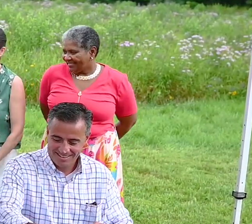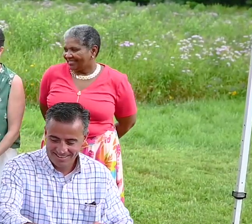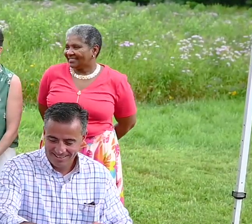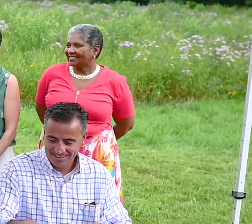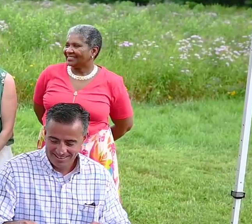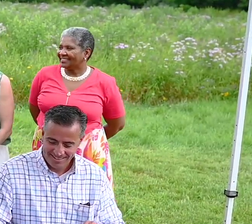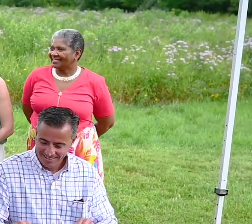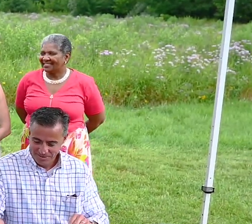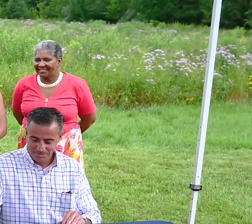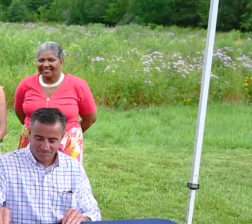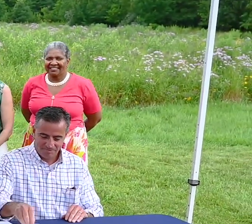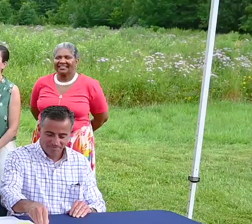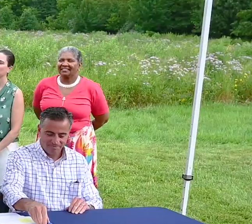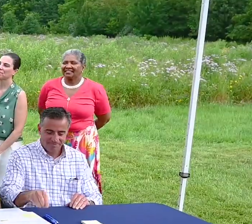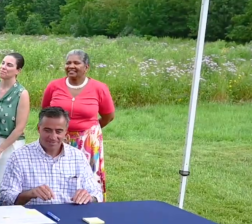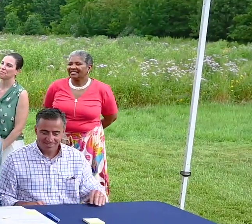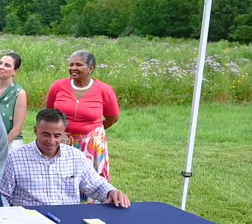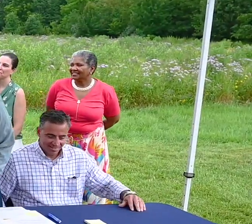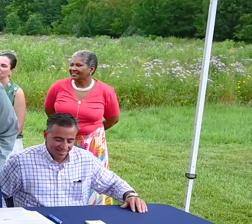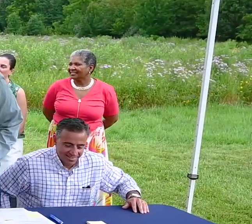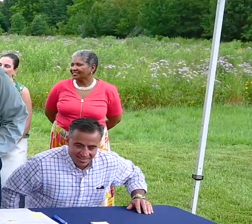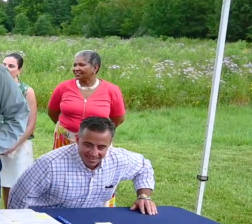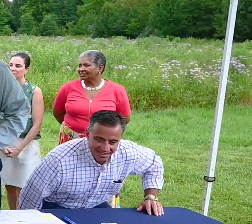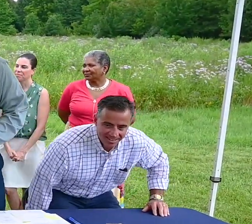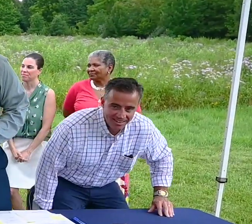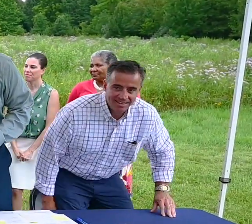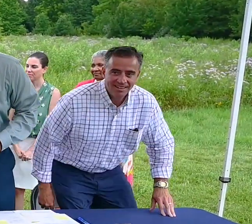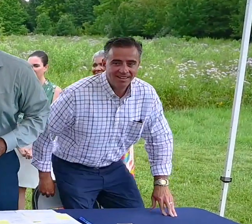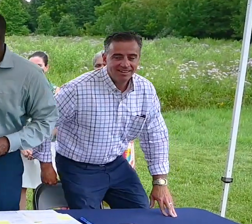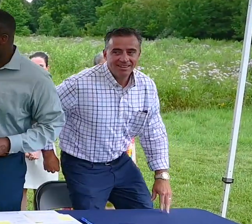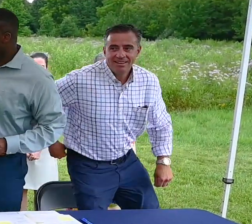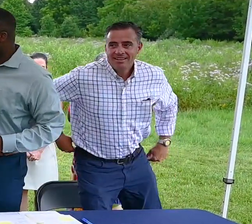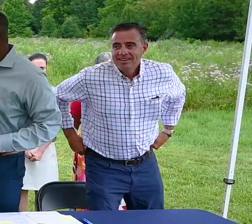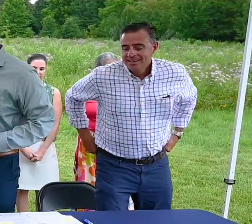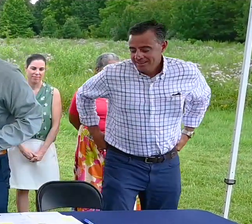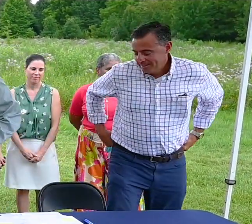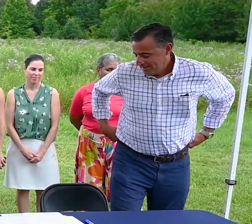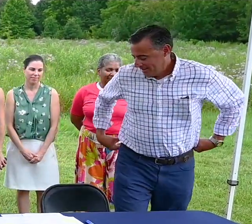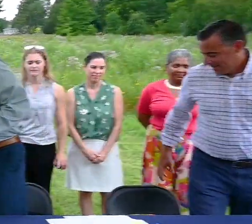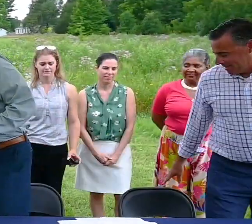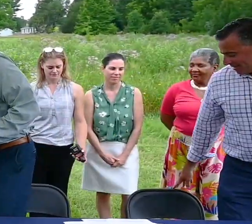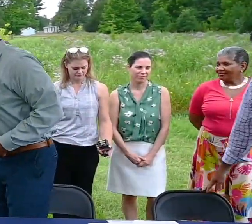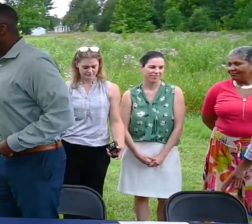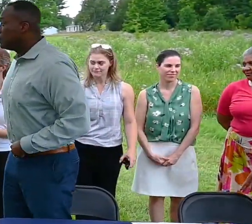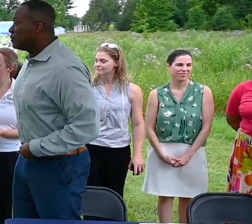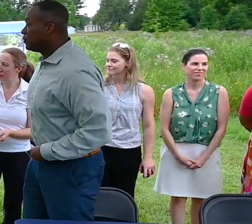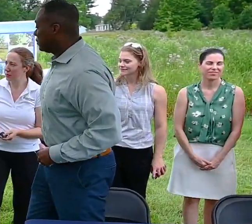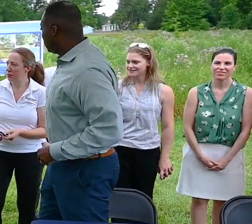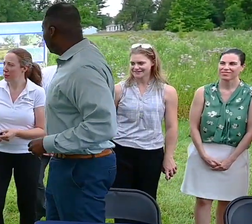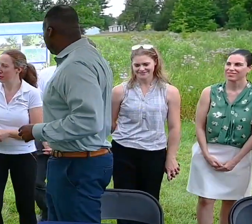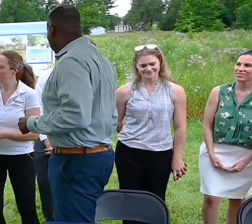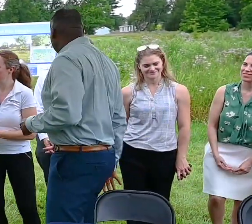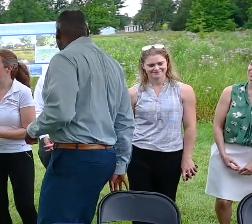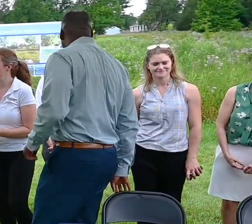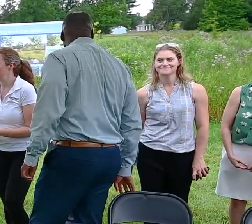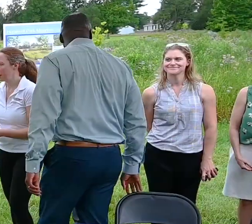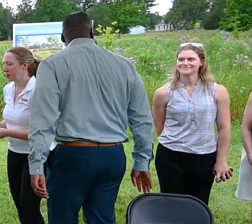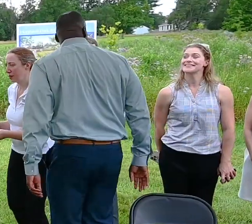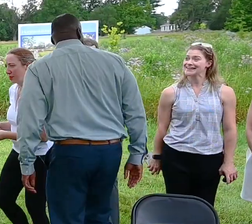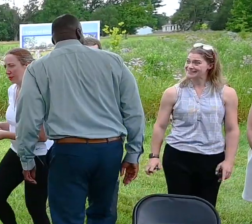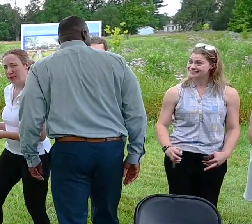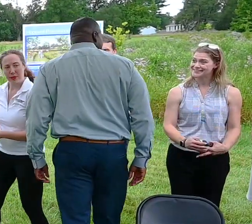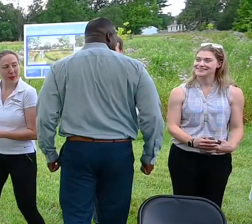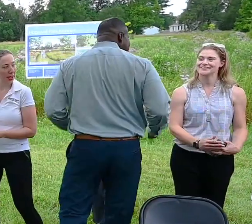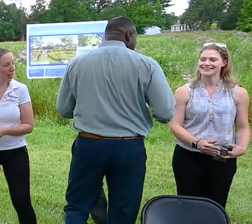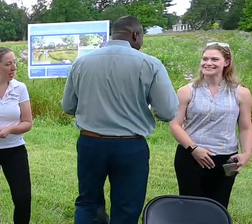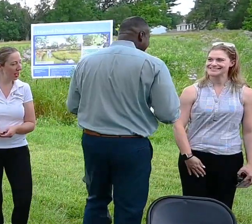And before we conclude, I just want to acknowledge we have a couple of electeds that are here with us. Council Member Deb Young from District